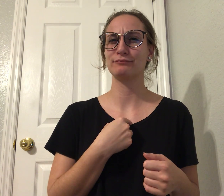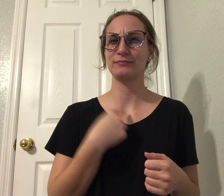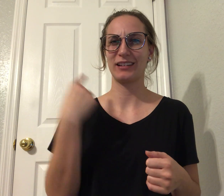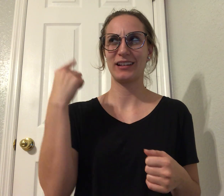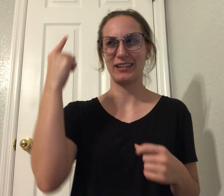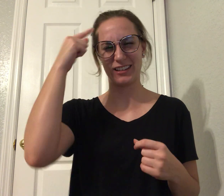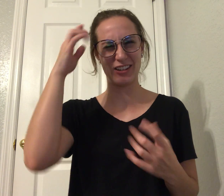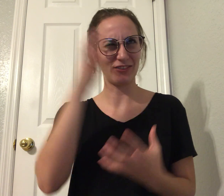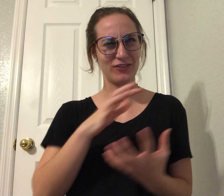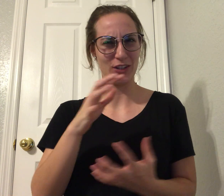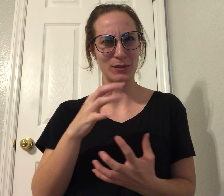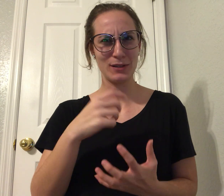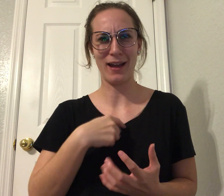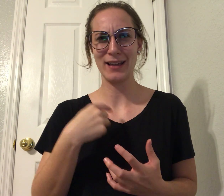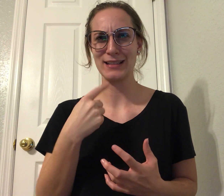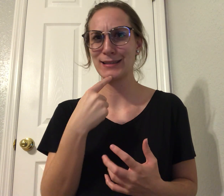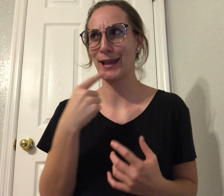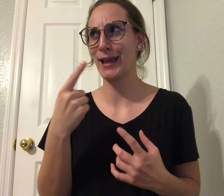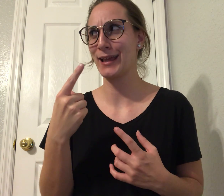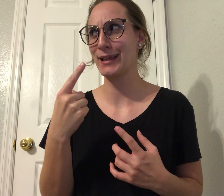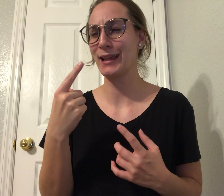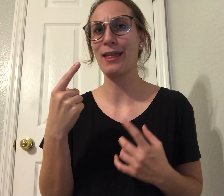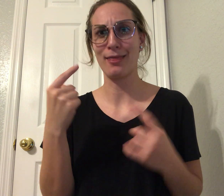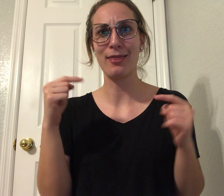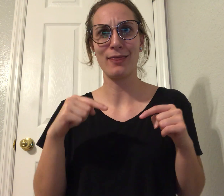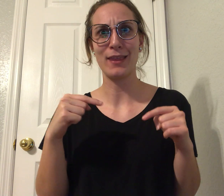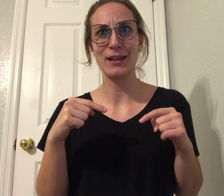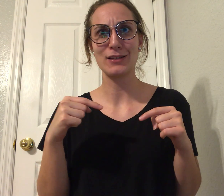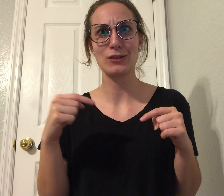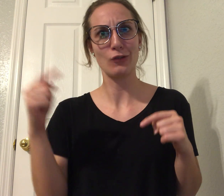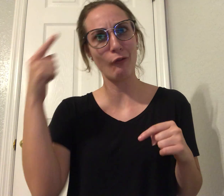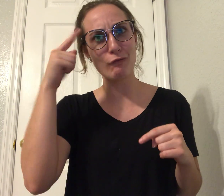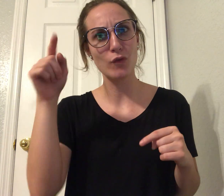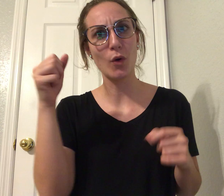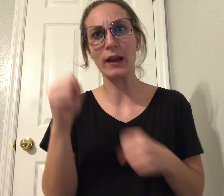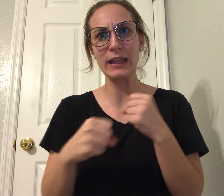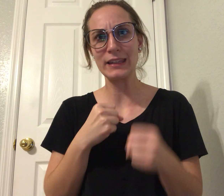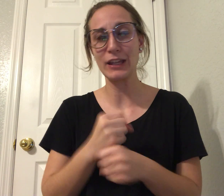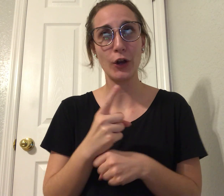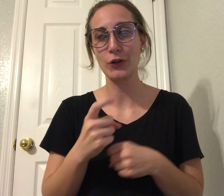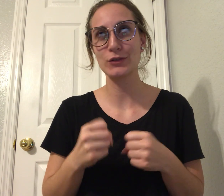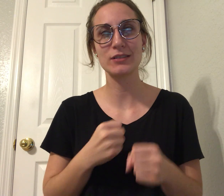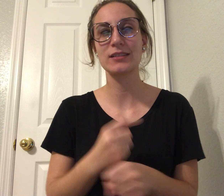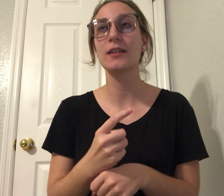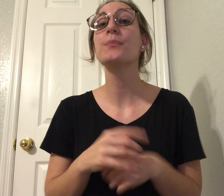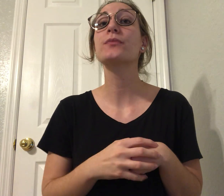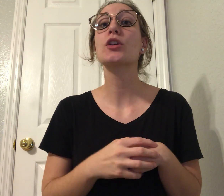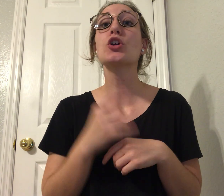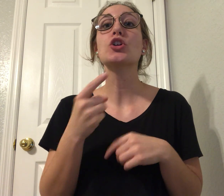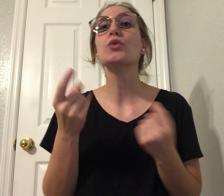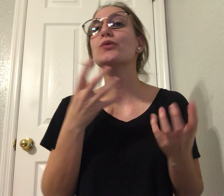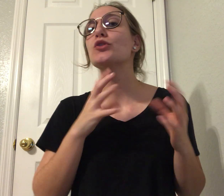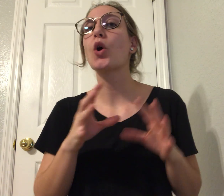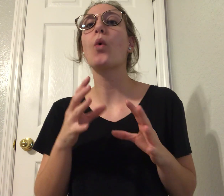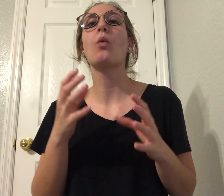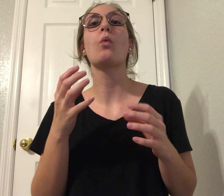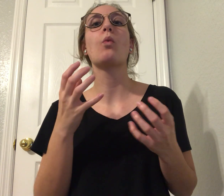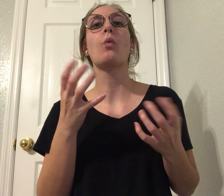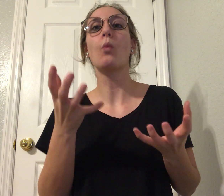and it's still, you don't want to just do one thing, like your exercise at New Year's for a short amount of time, do a lot at one